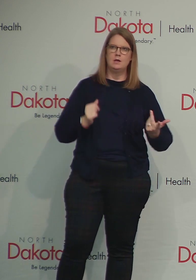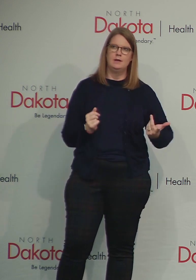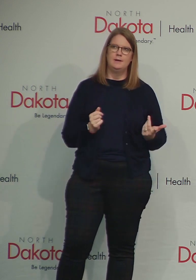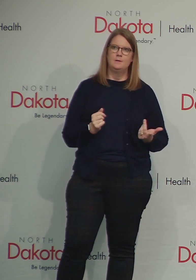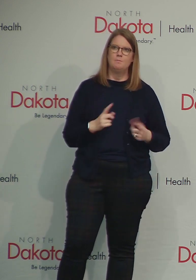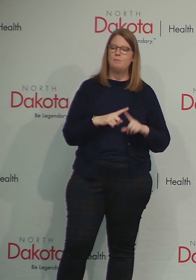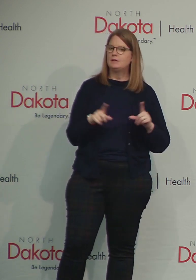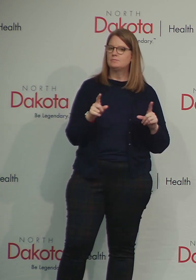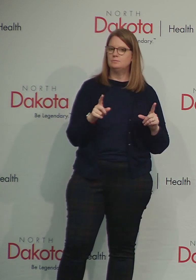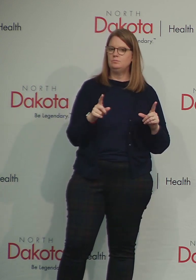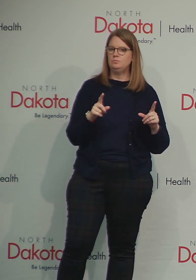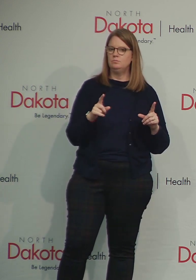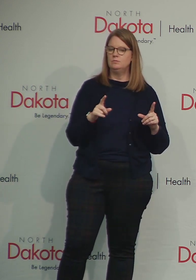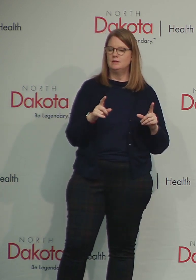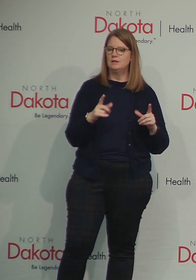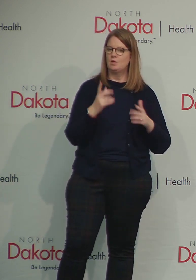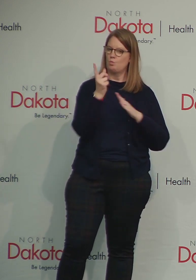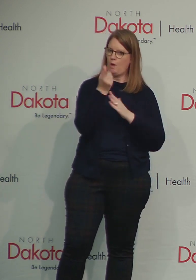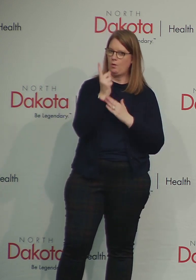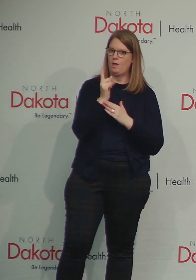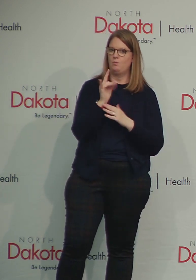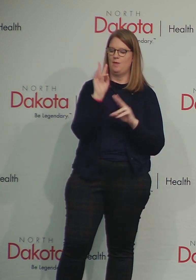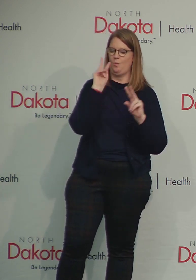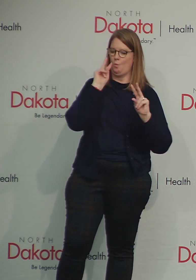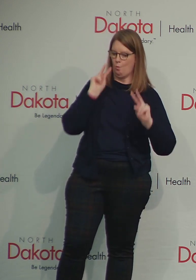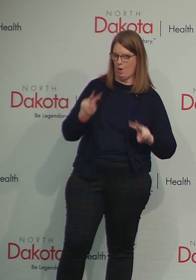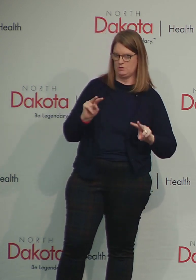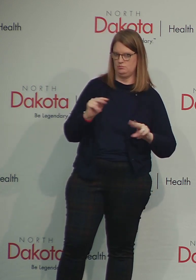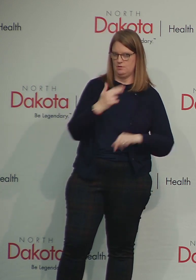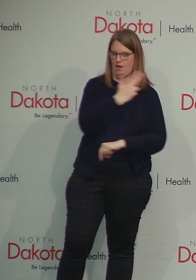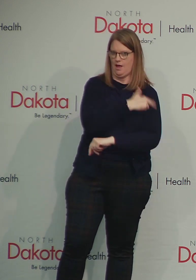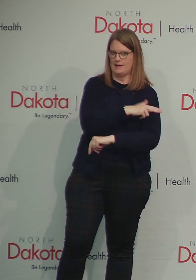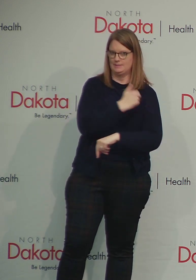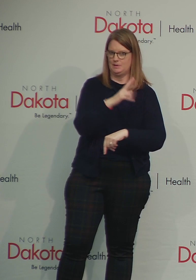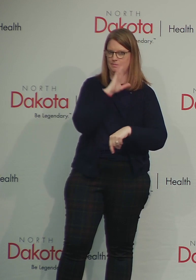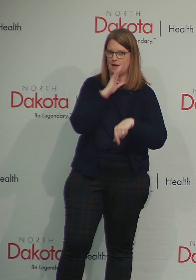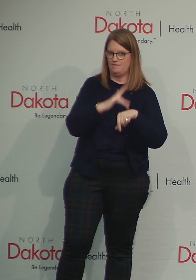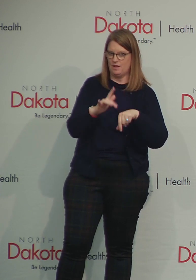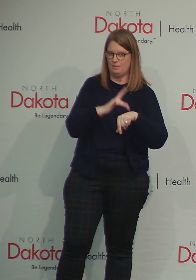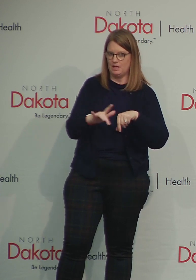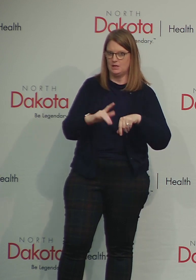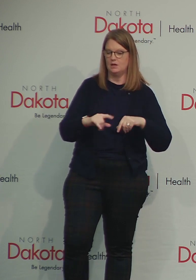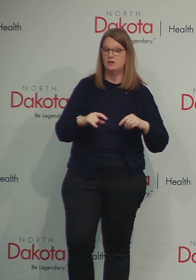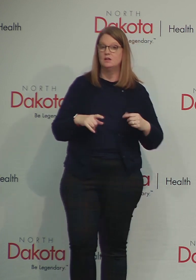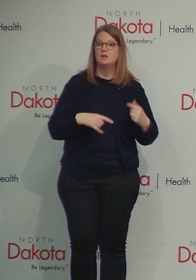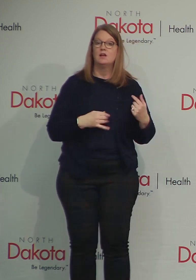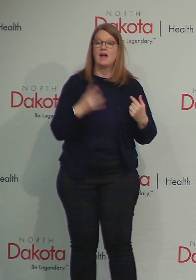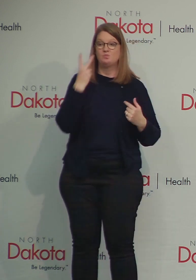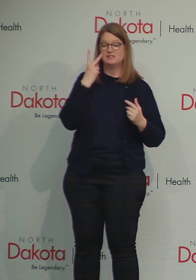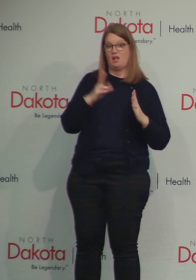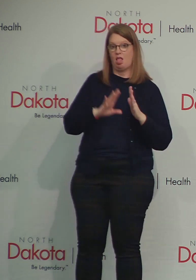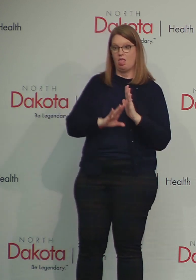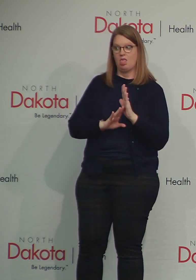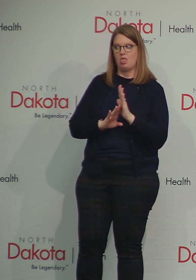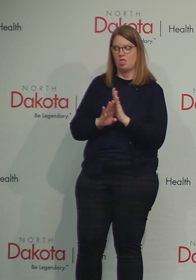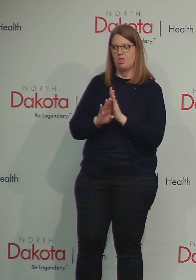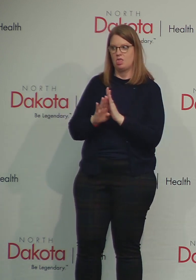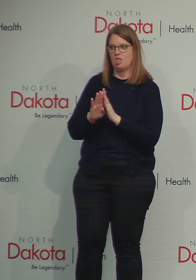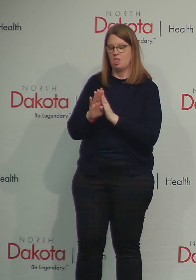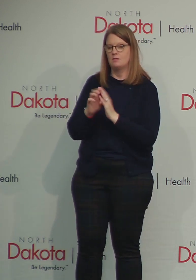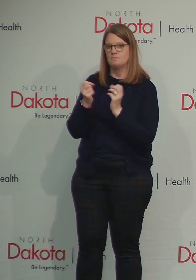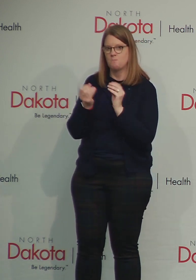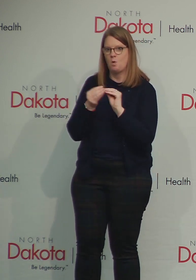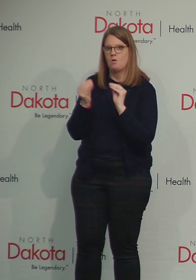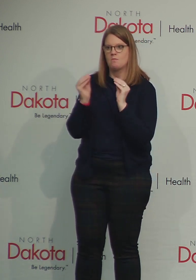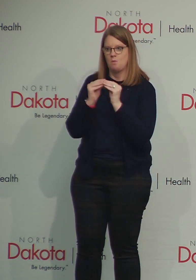we really had an eye on hospital capacity, and we made the decision when we knew we were up against the wall on hospital capacity. And I'd